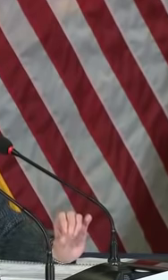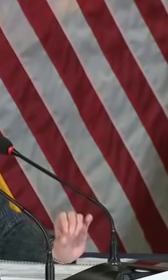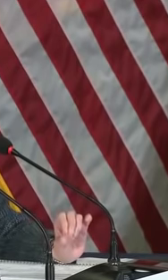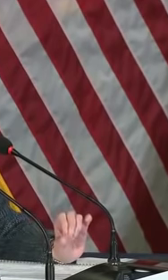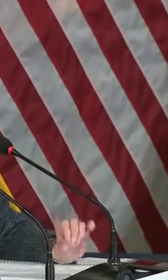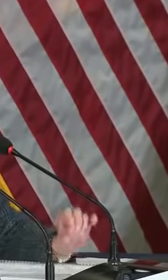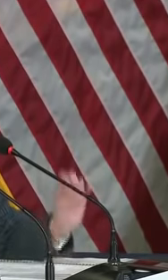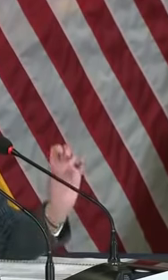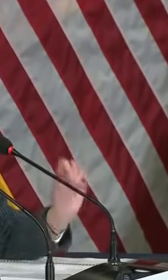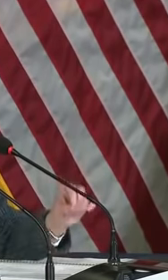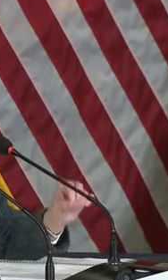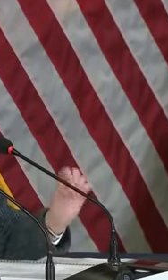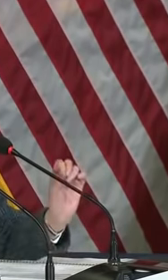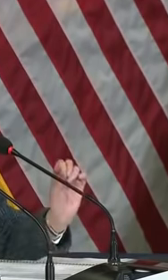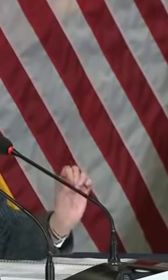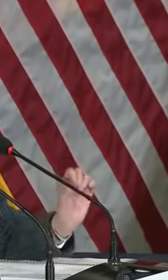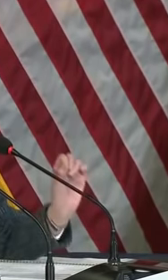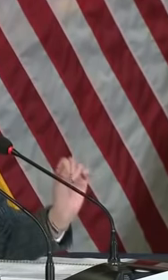be handled.